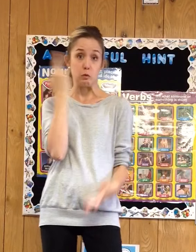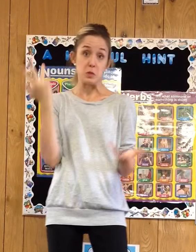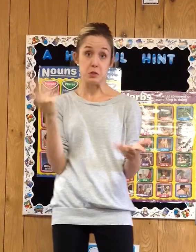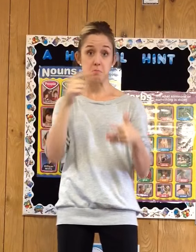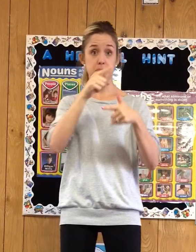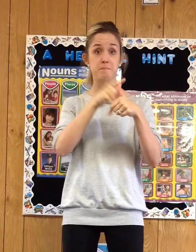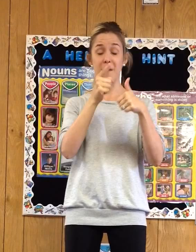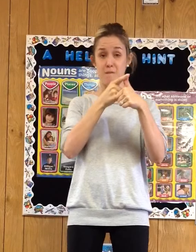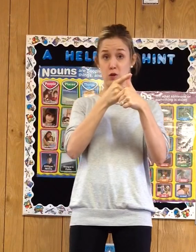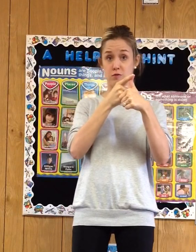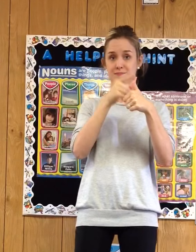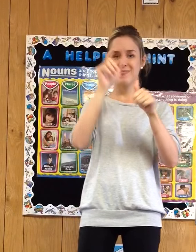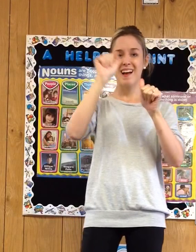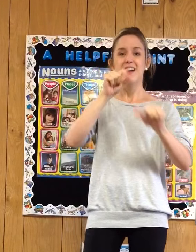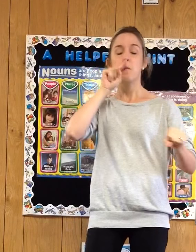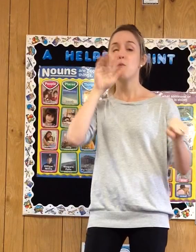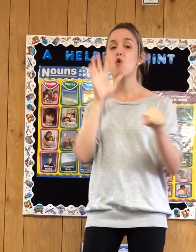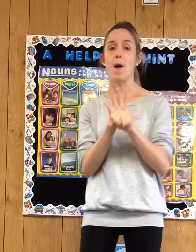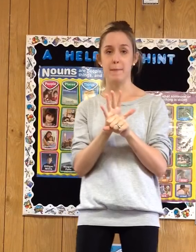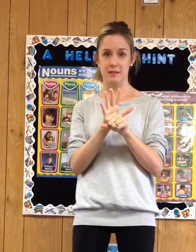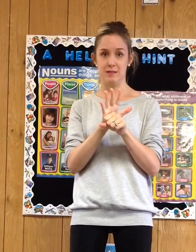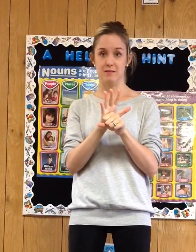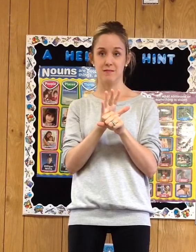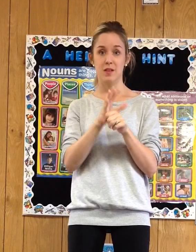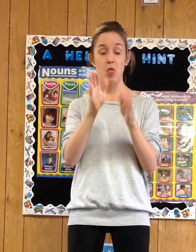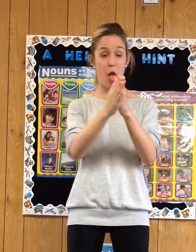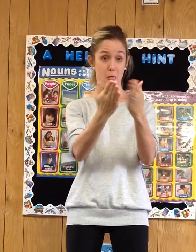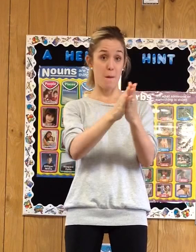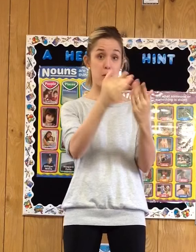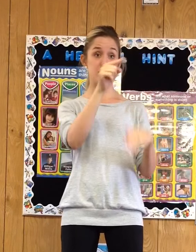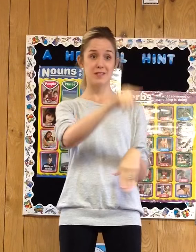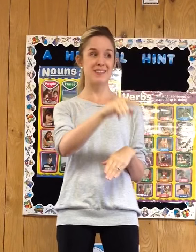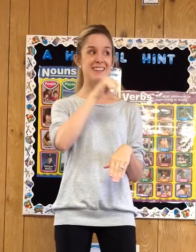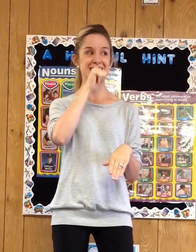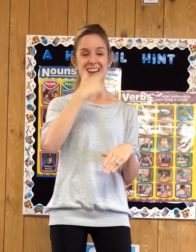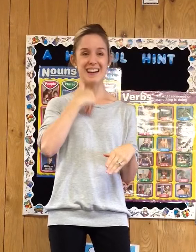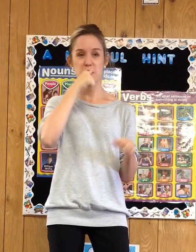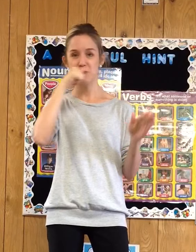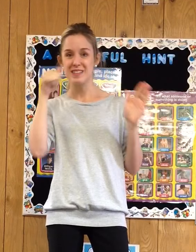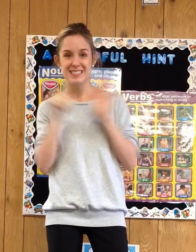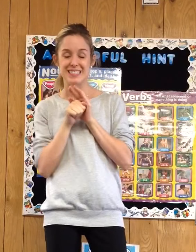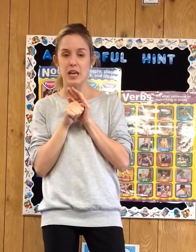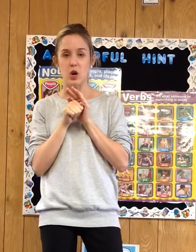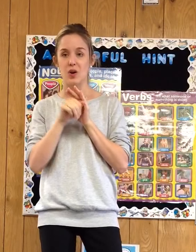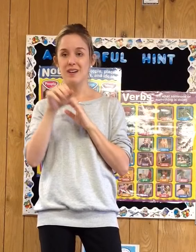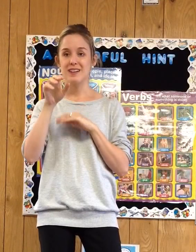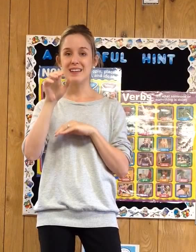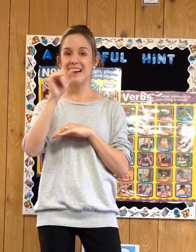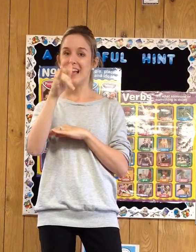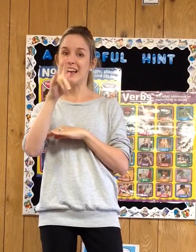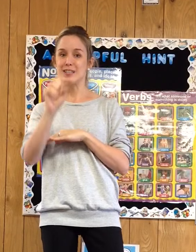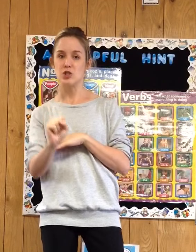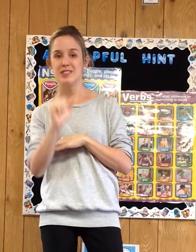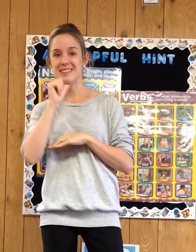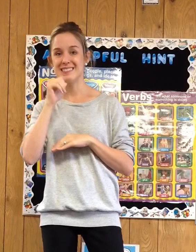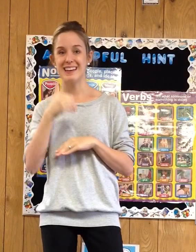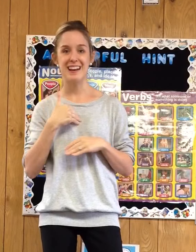First of all, I can guarantee you that their textbooks didn't have secret agent viruses and they didn't have horror